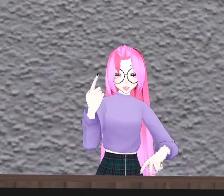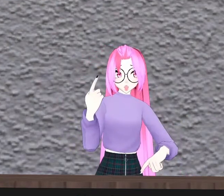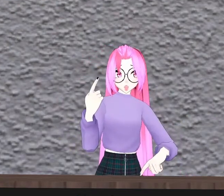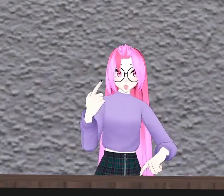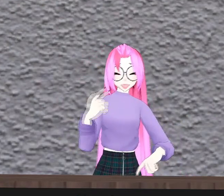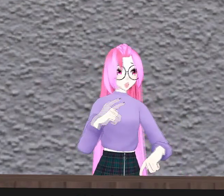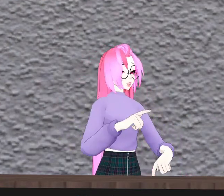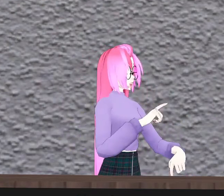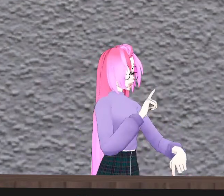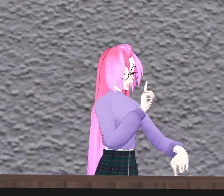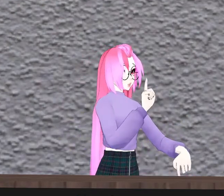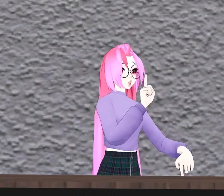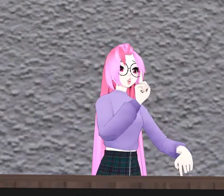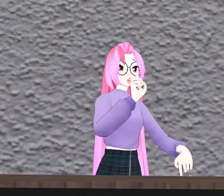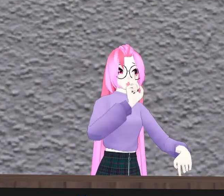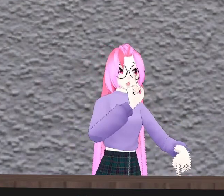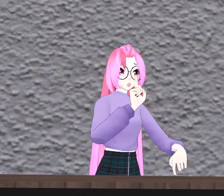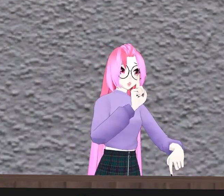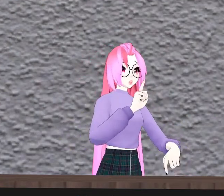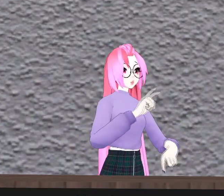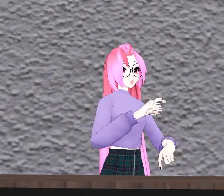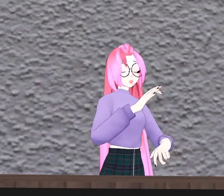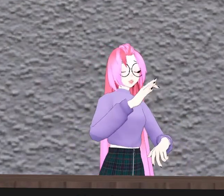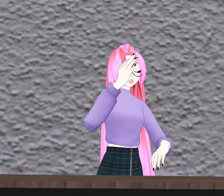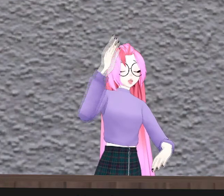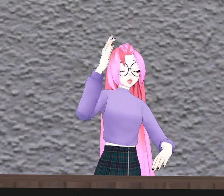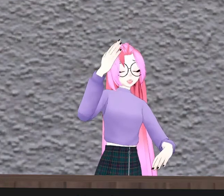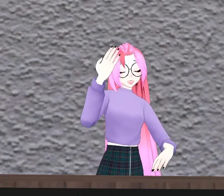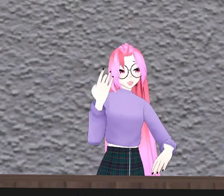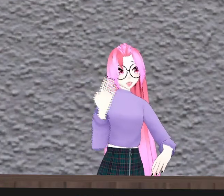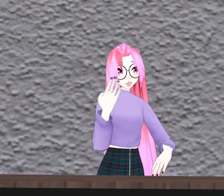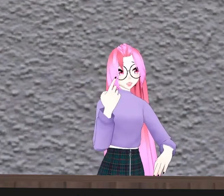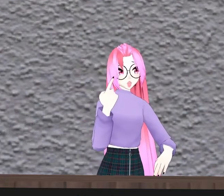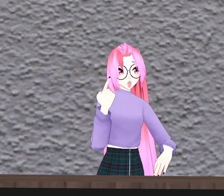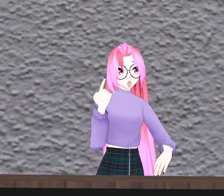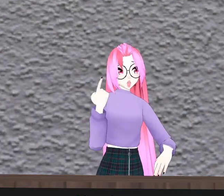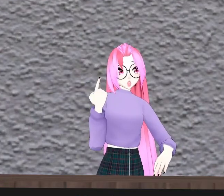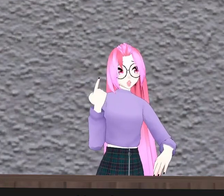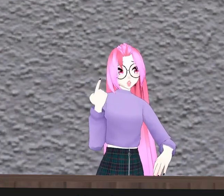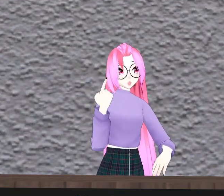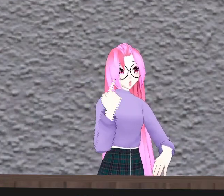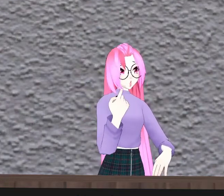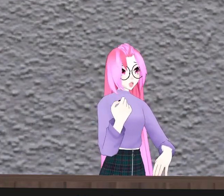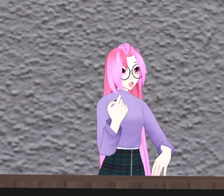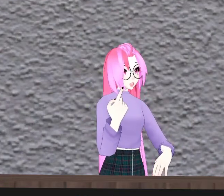beginning. All right? So show me how to sign 1,